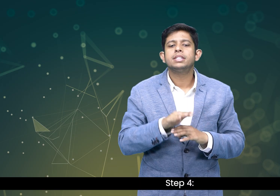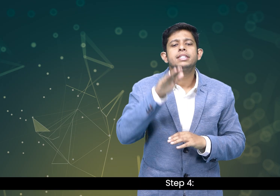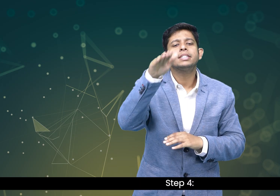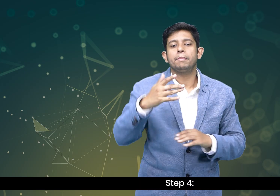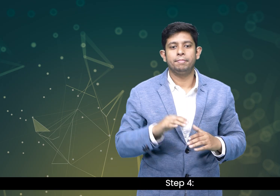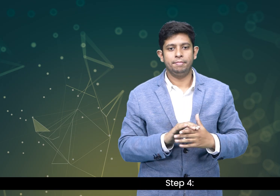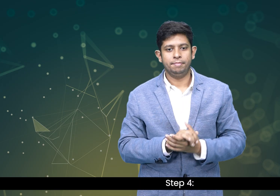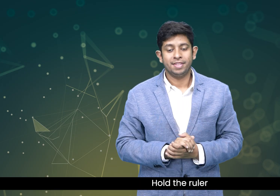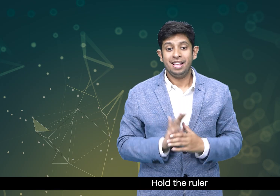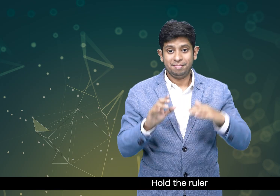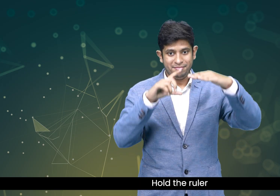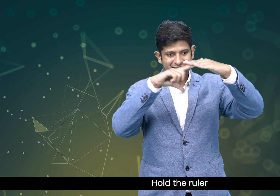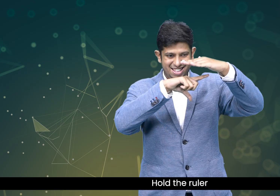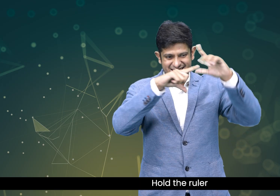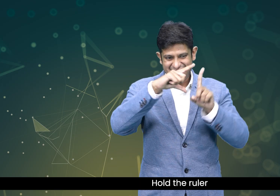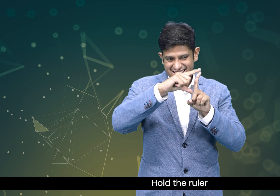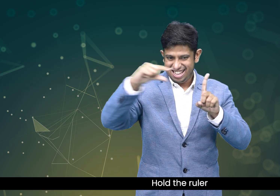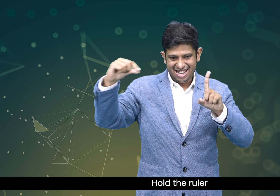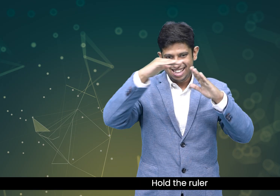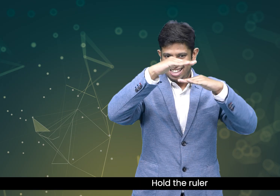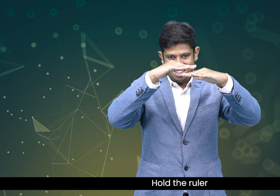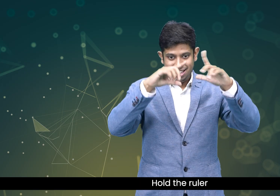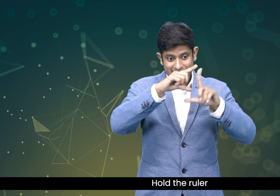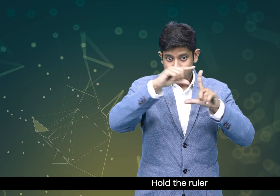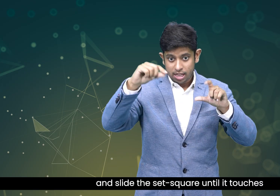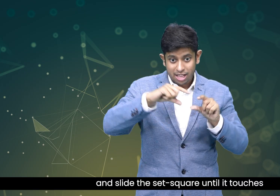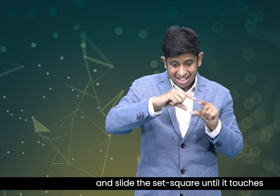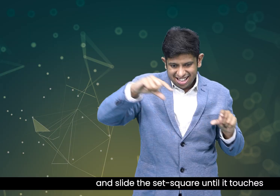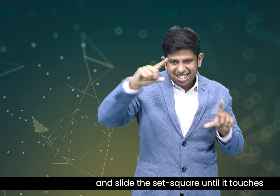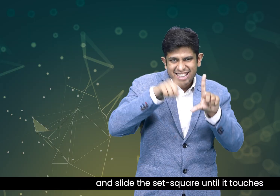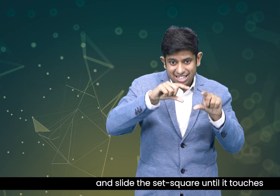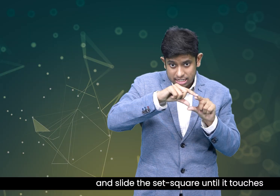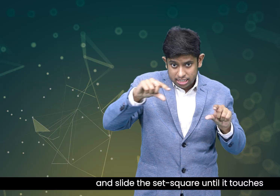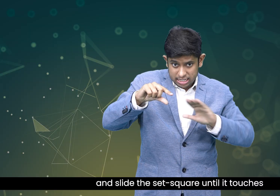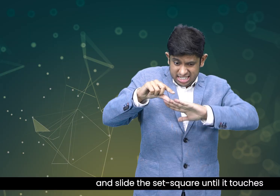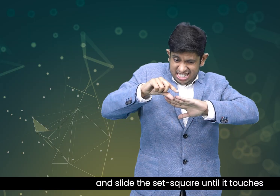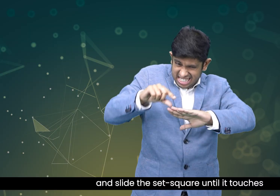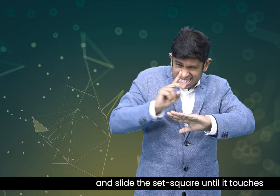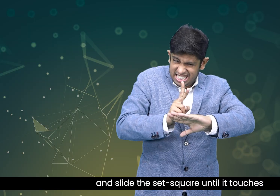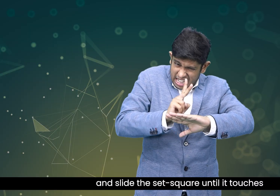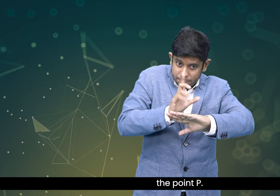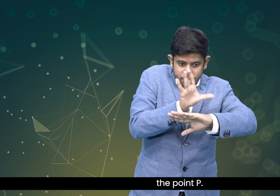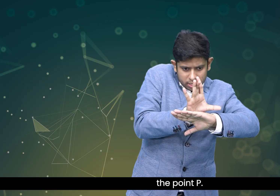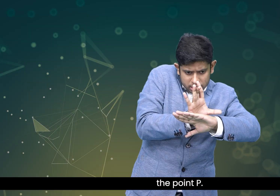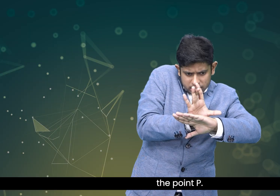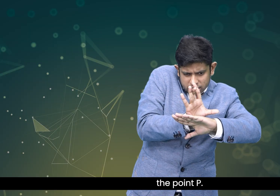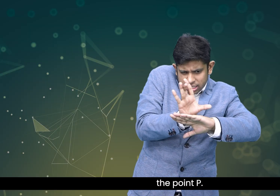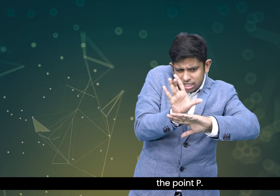Step 4. Hold the ruler and slide the set square until it touches the point P.